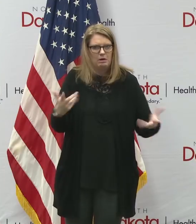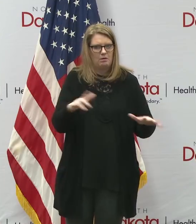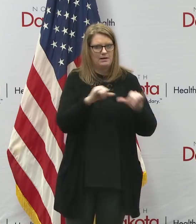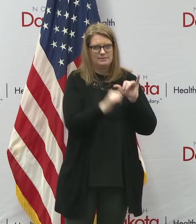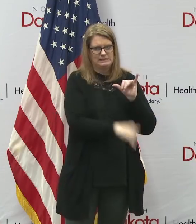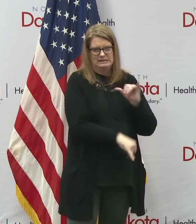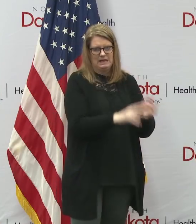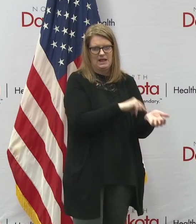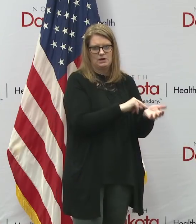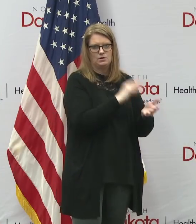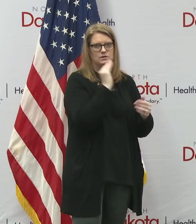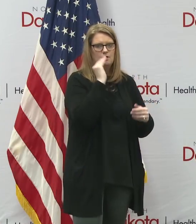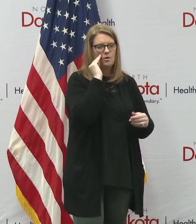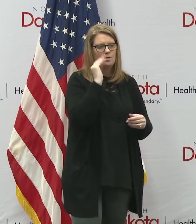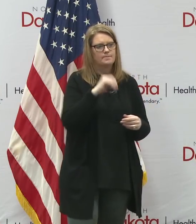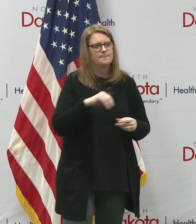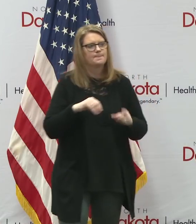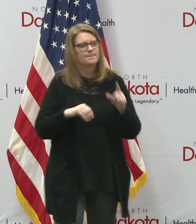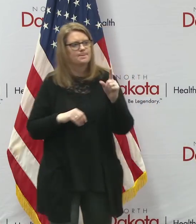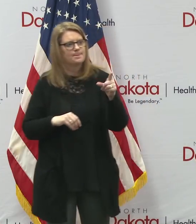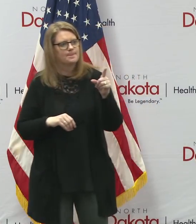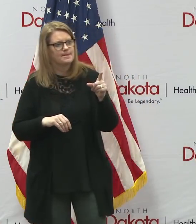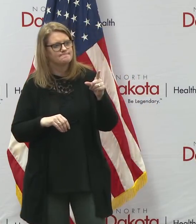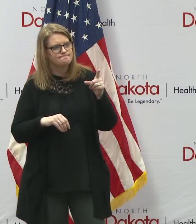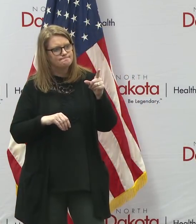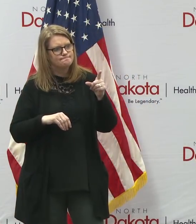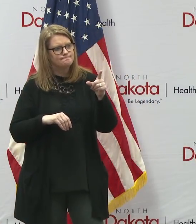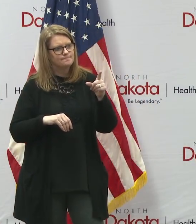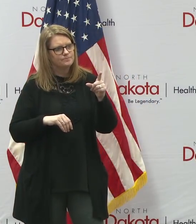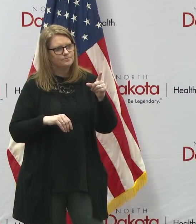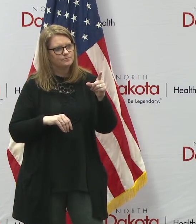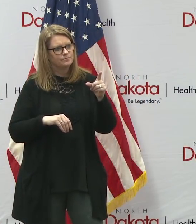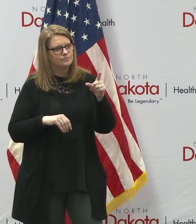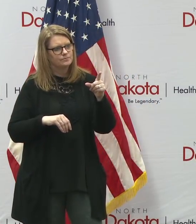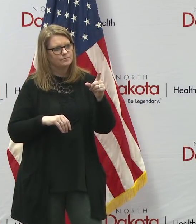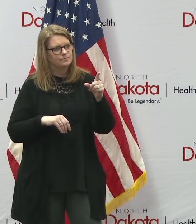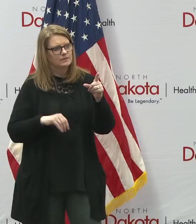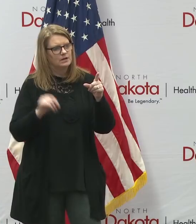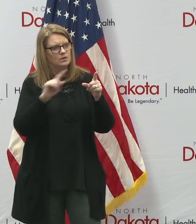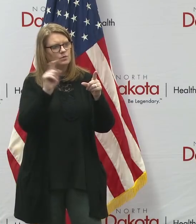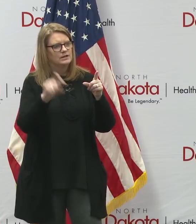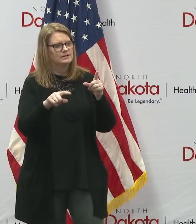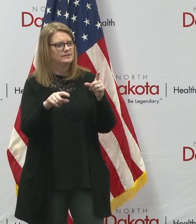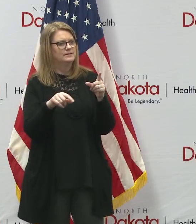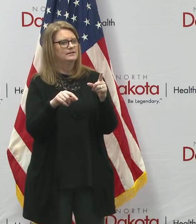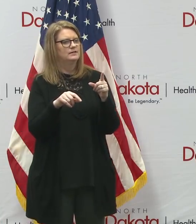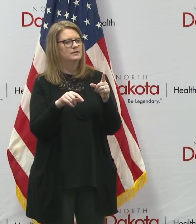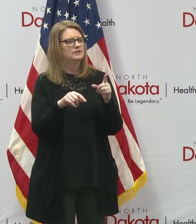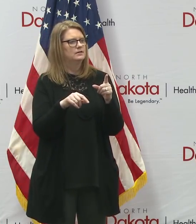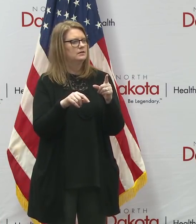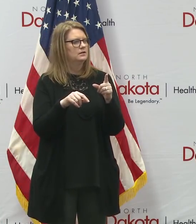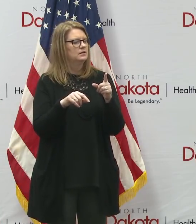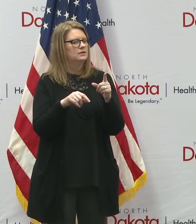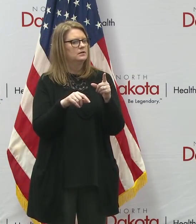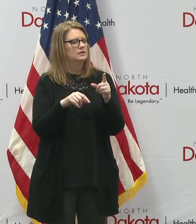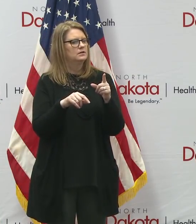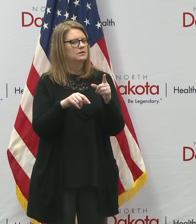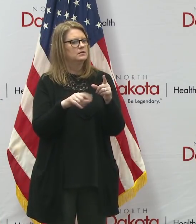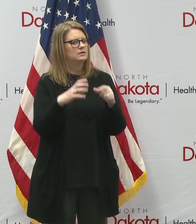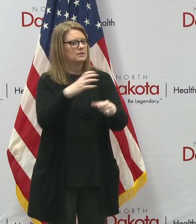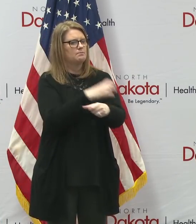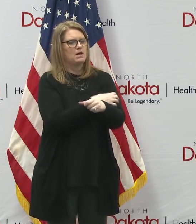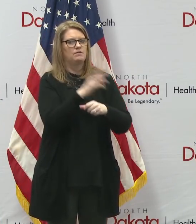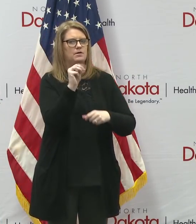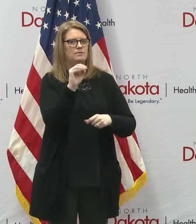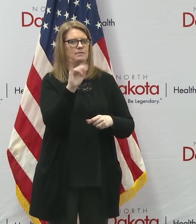Governor, how is the new confinement order enforceable? The question is the power that Mylynn has